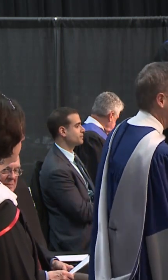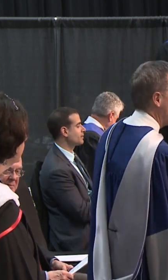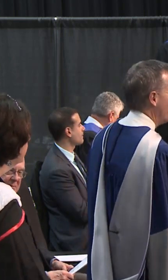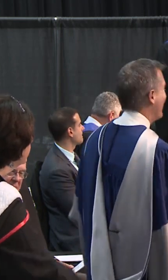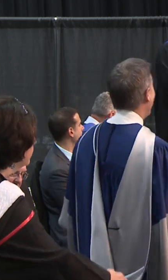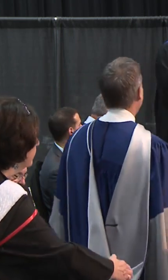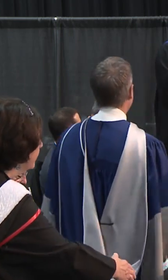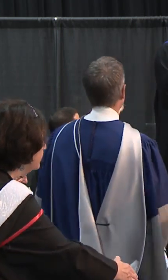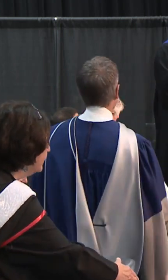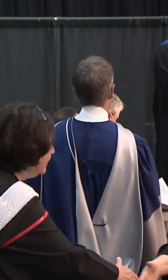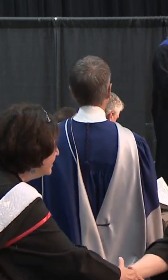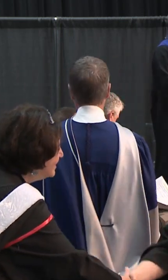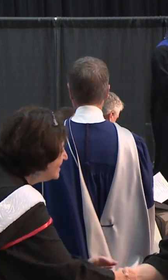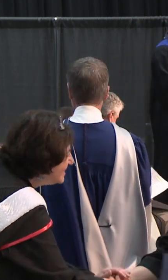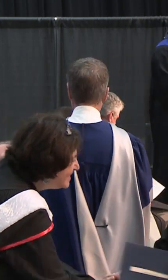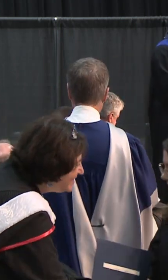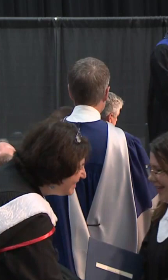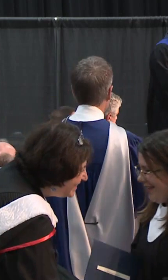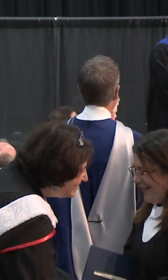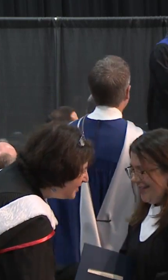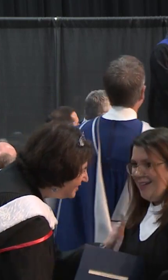With honors, Kathleen Sims.